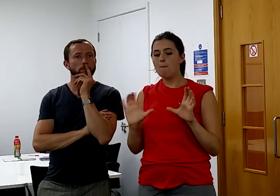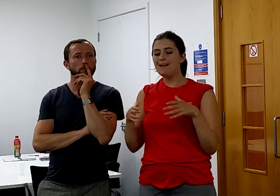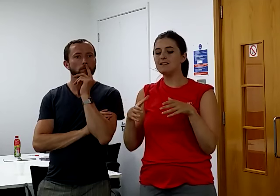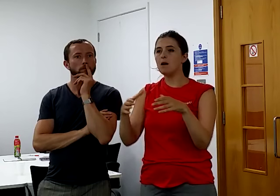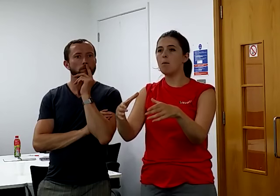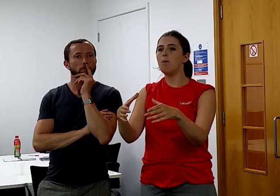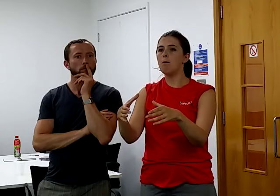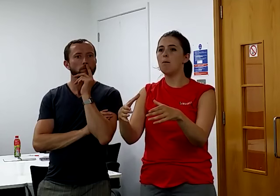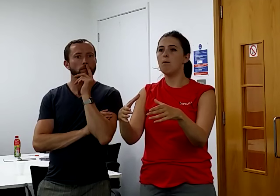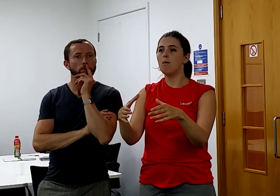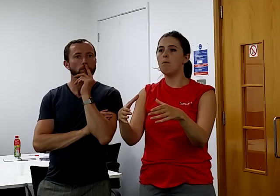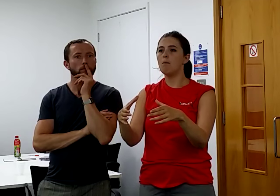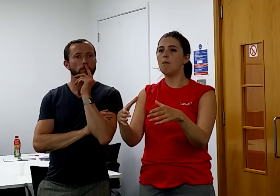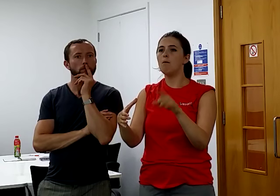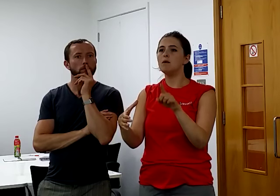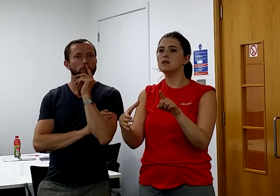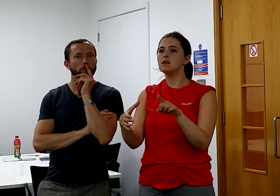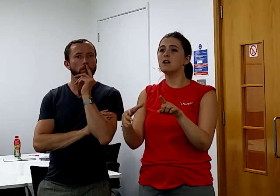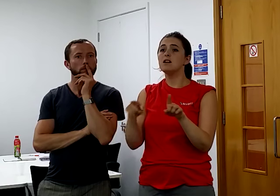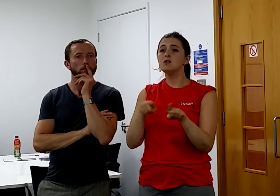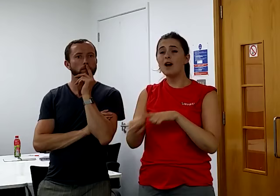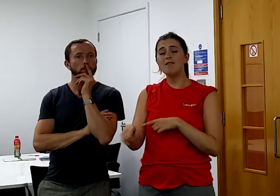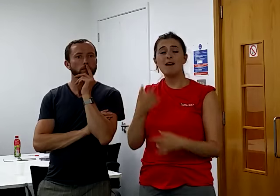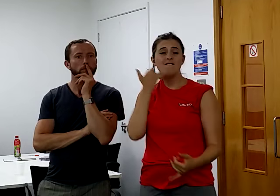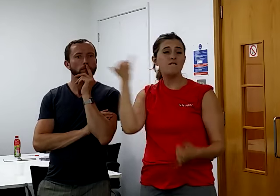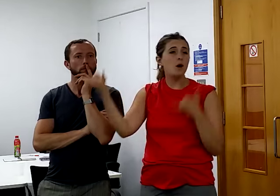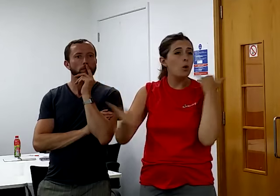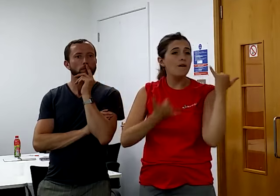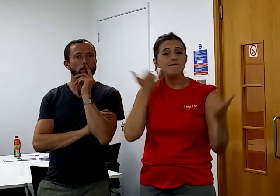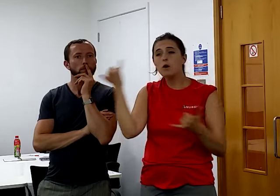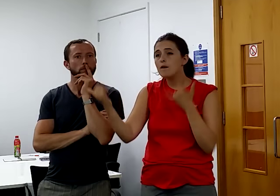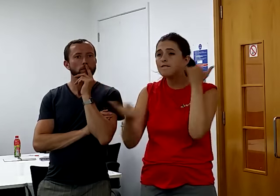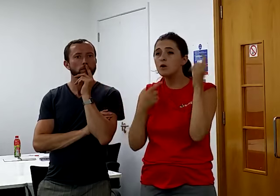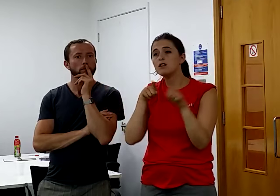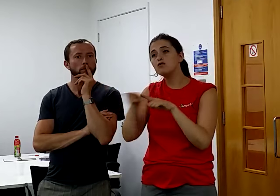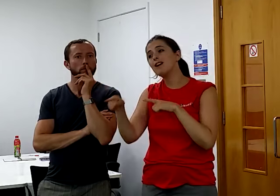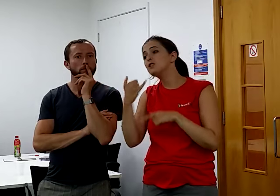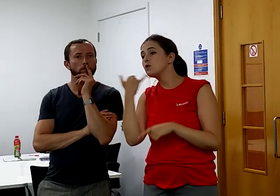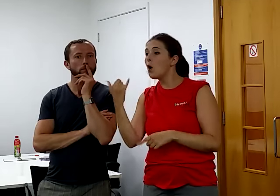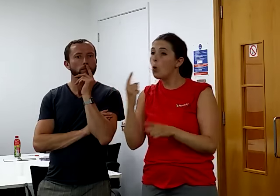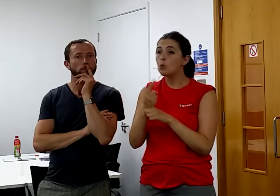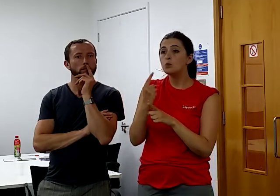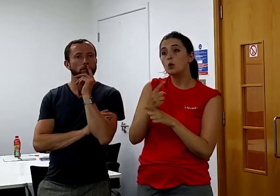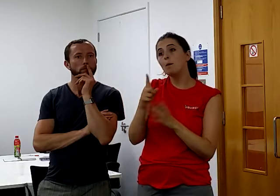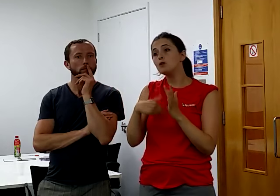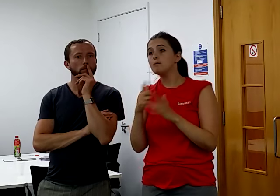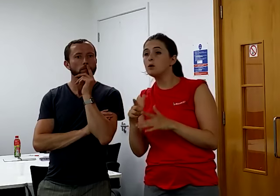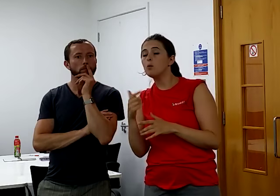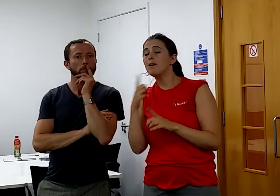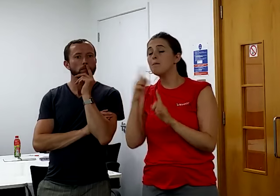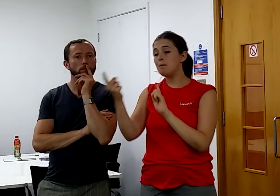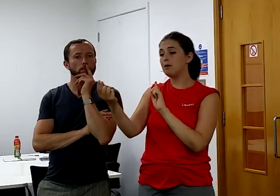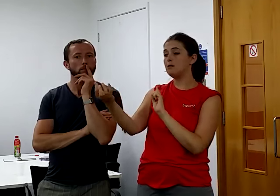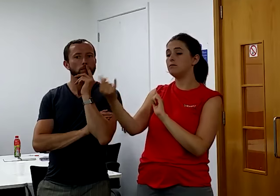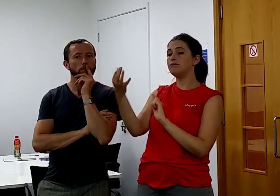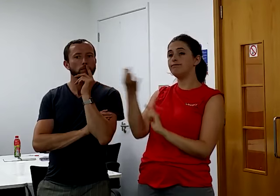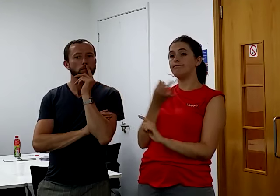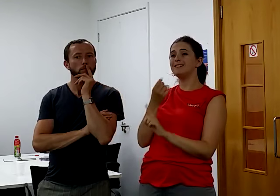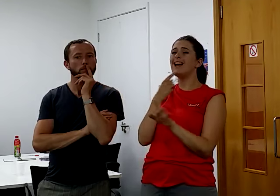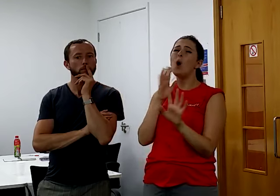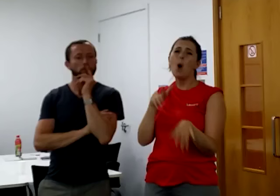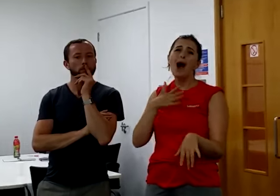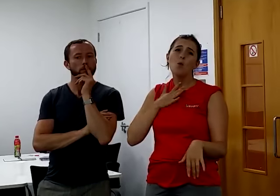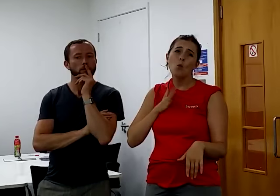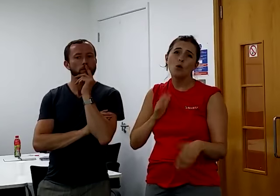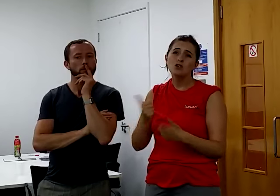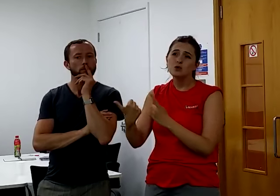many people, I've spent my time on the phone, phoning around, canvassing people. And many people have said to me, I want to